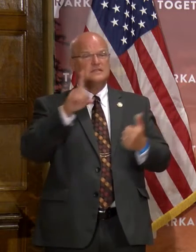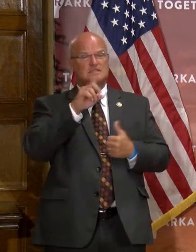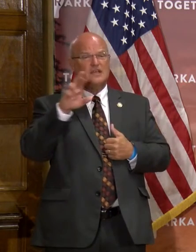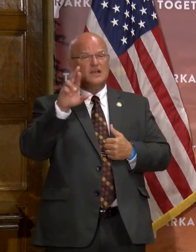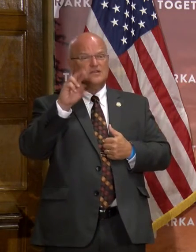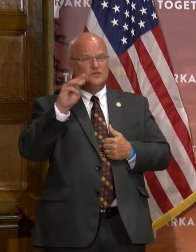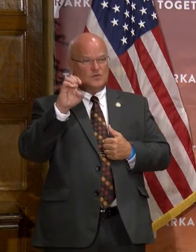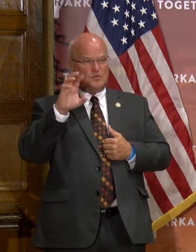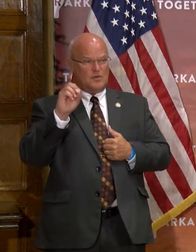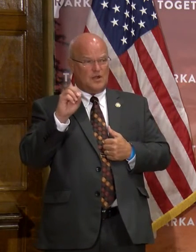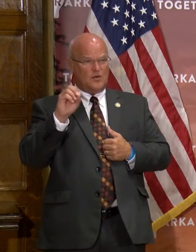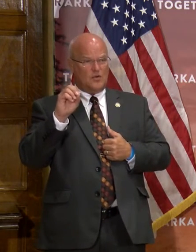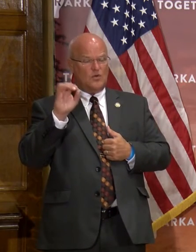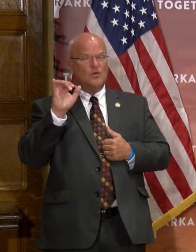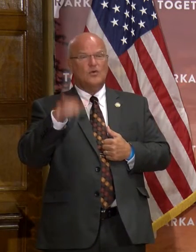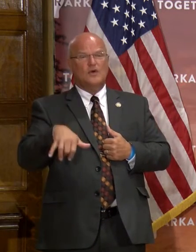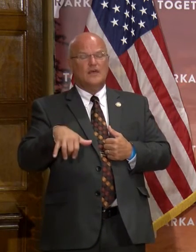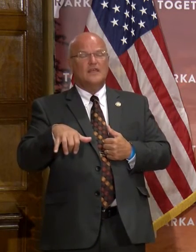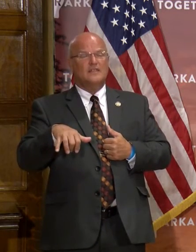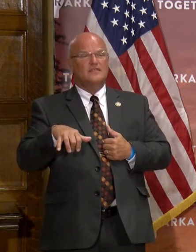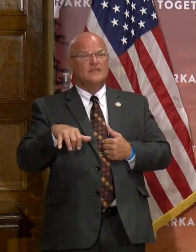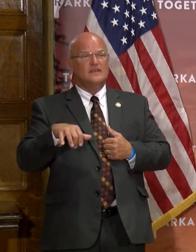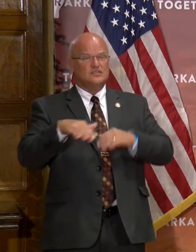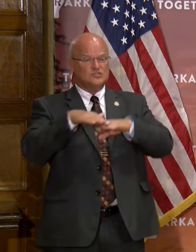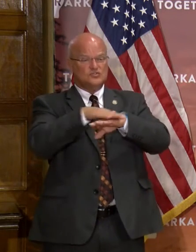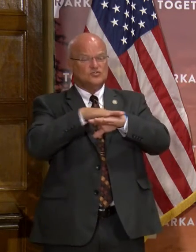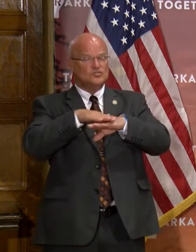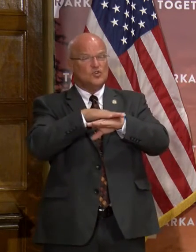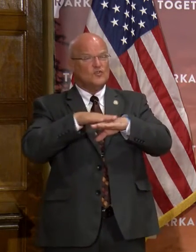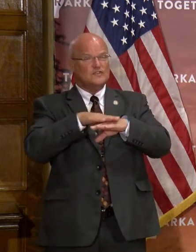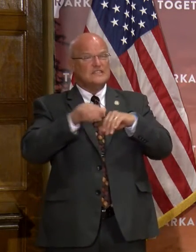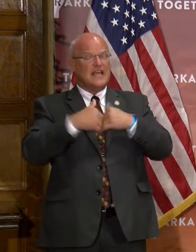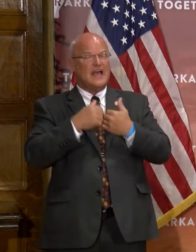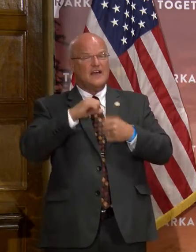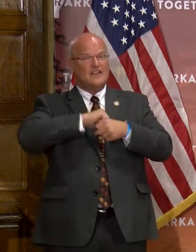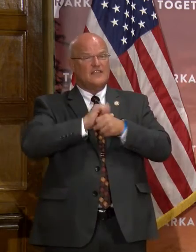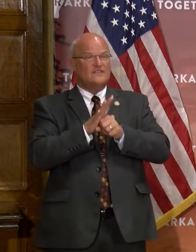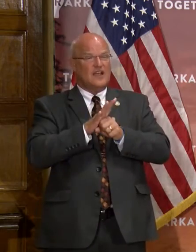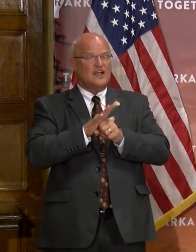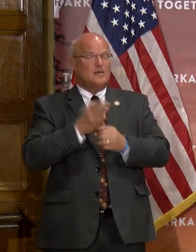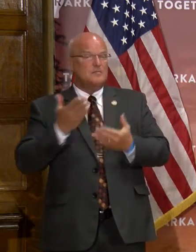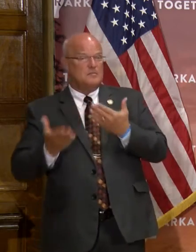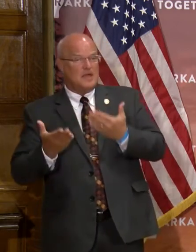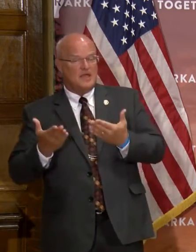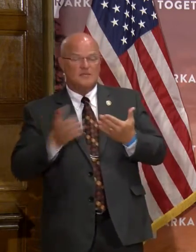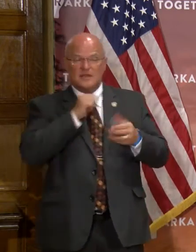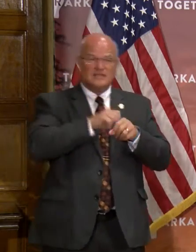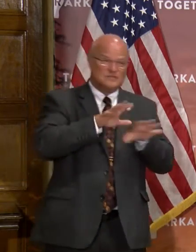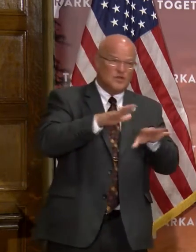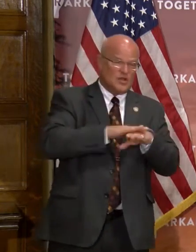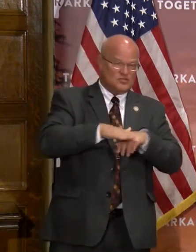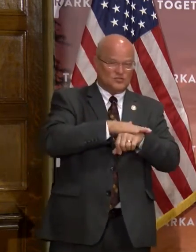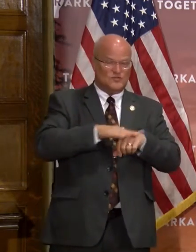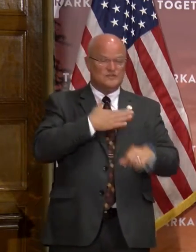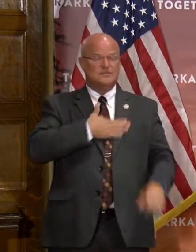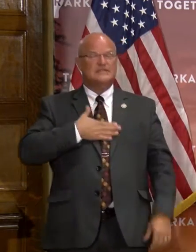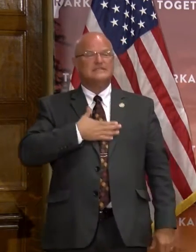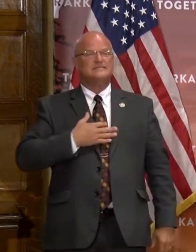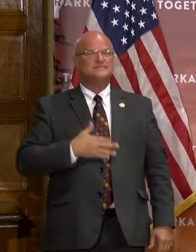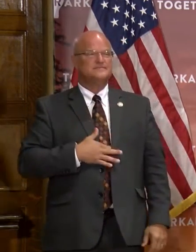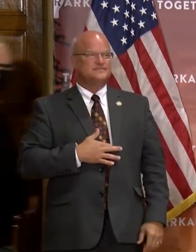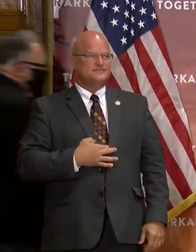you address the surfaces and how the virus may or may not spread on surfaces?